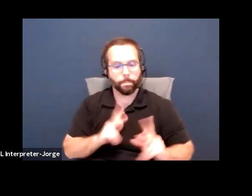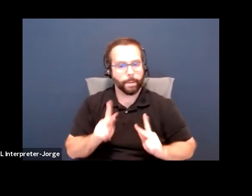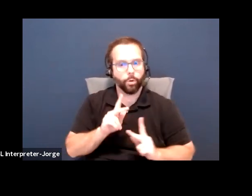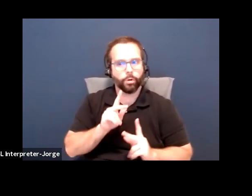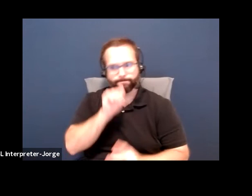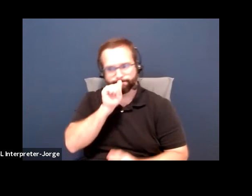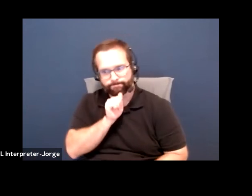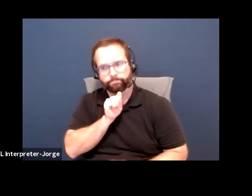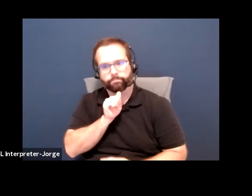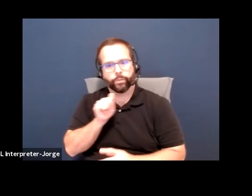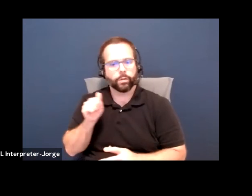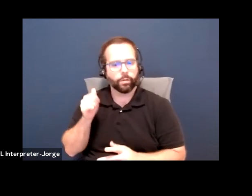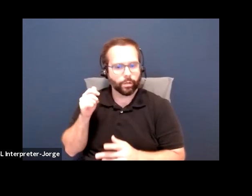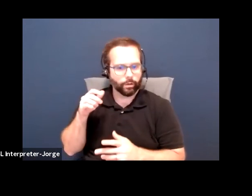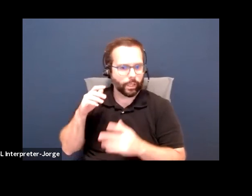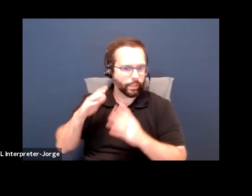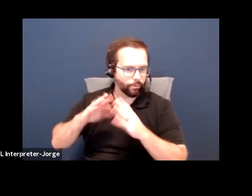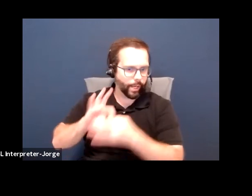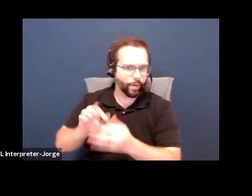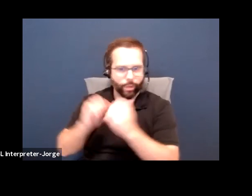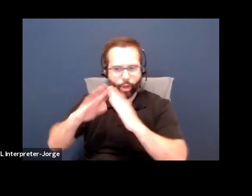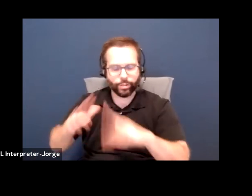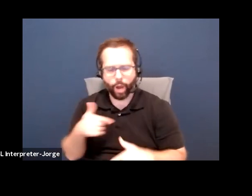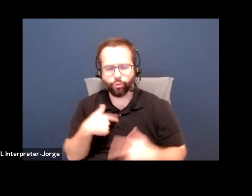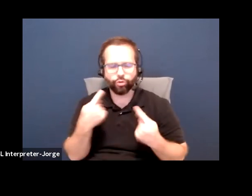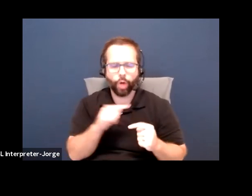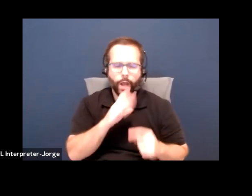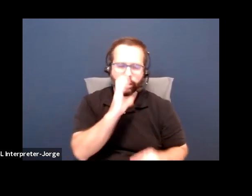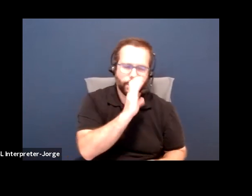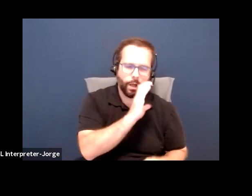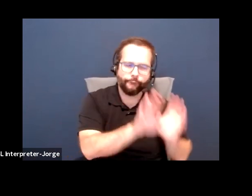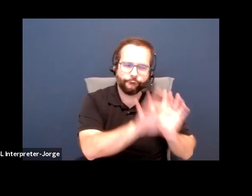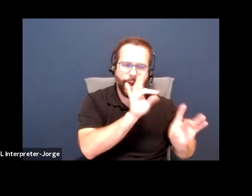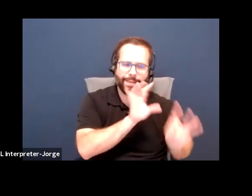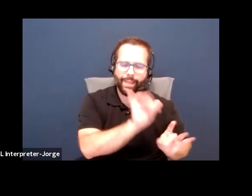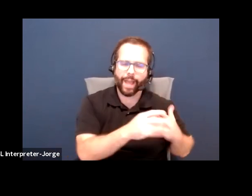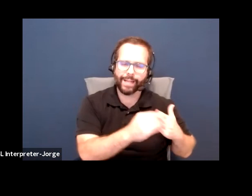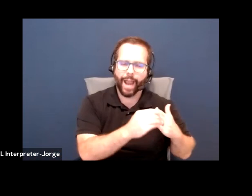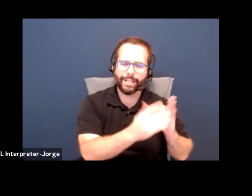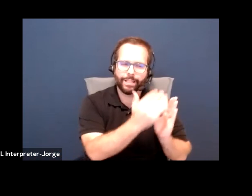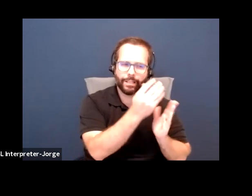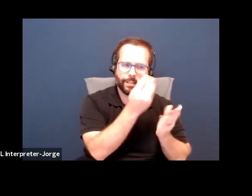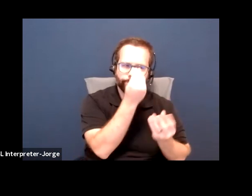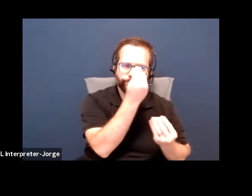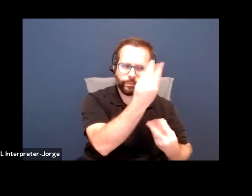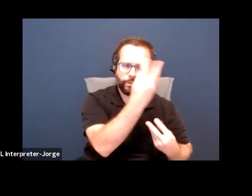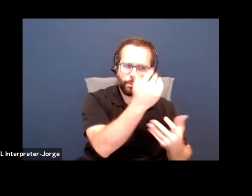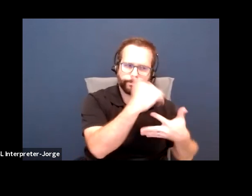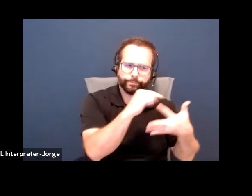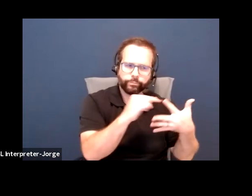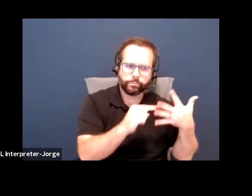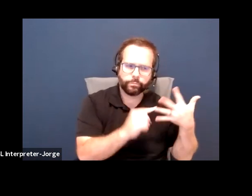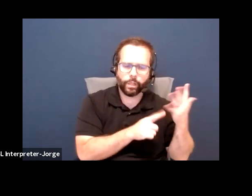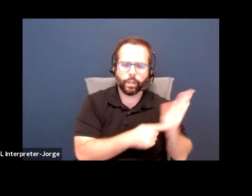try to see if I can go back and find that guidance, or I'll ask a colleague at HUD. And we are, as part